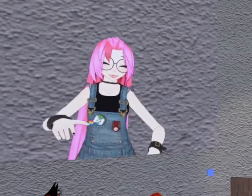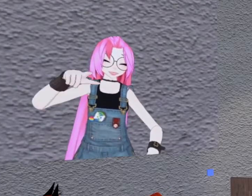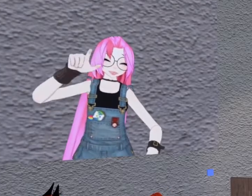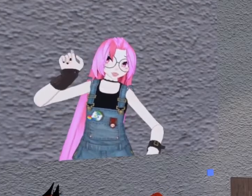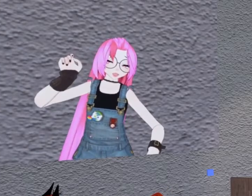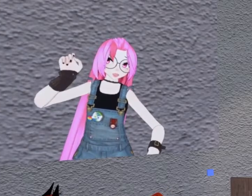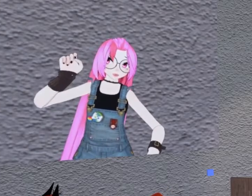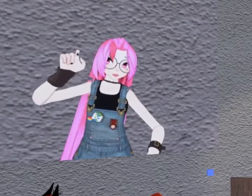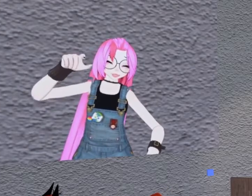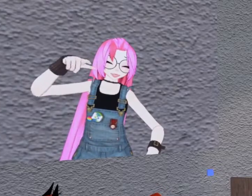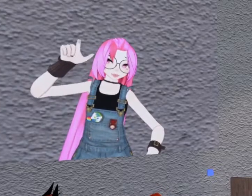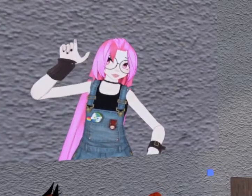Gallaudet.